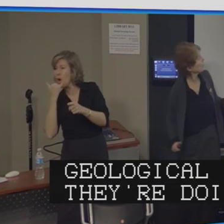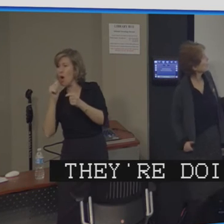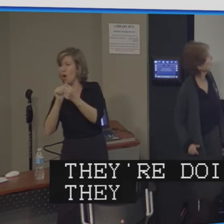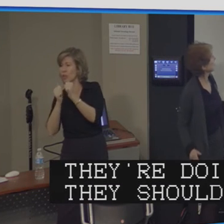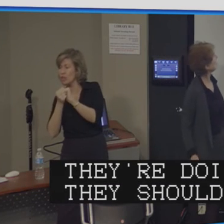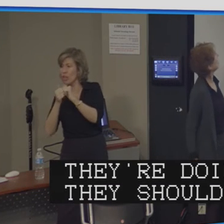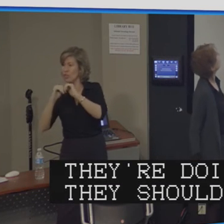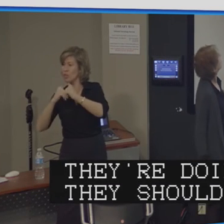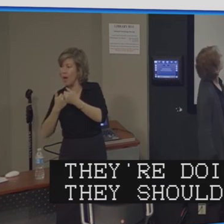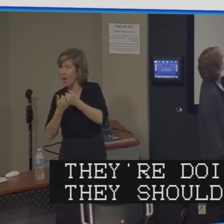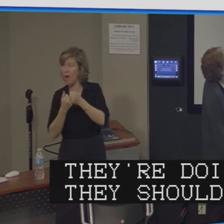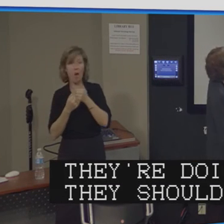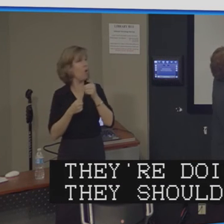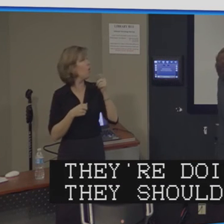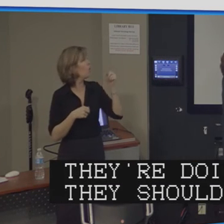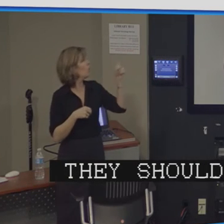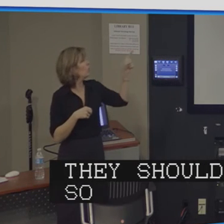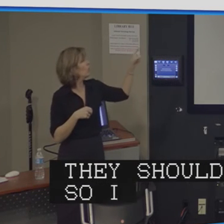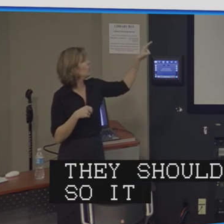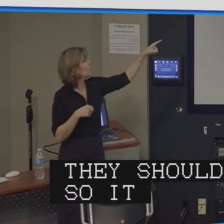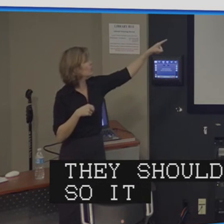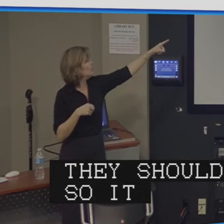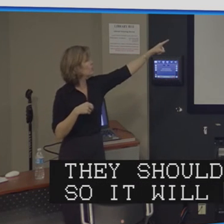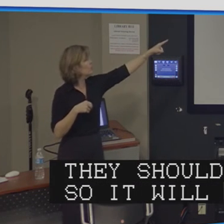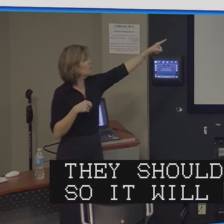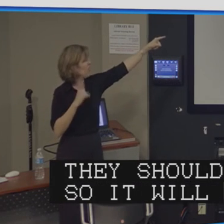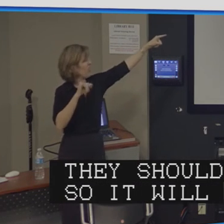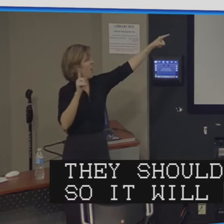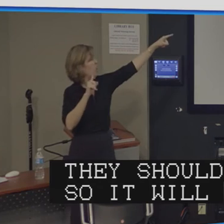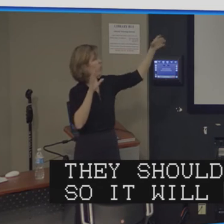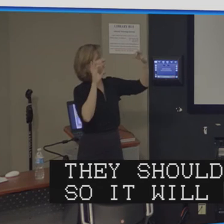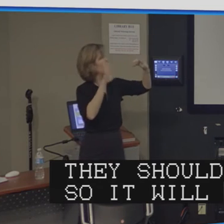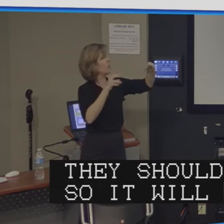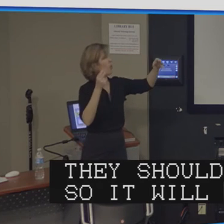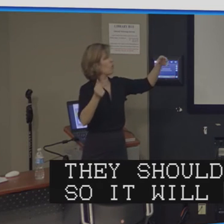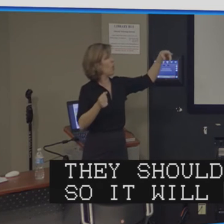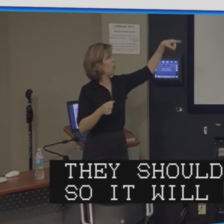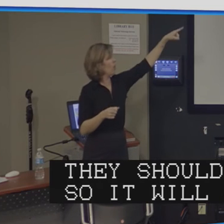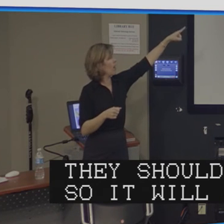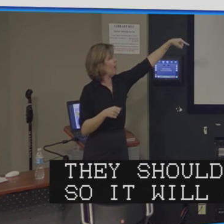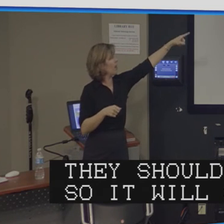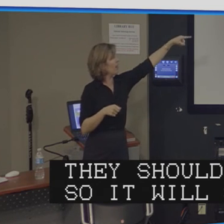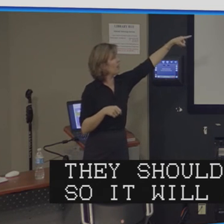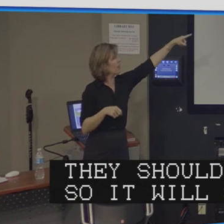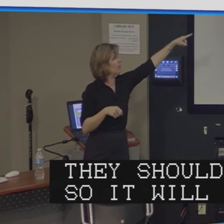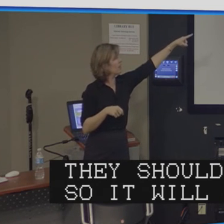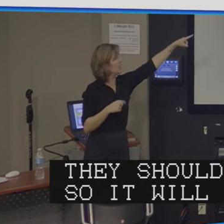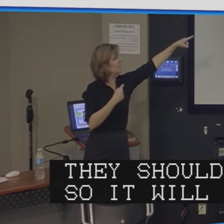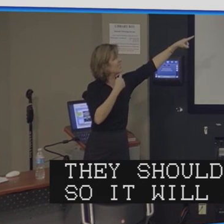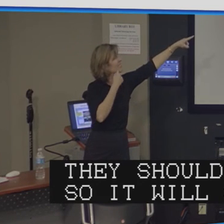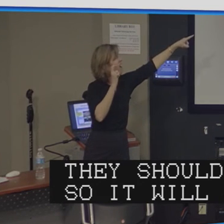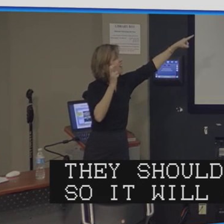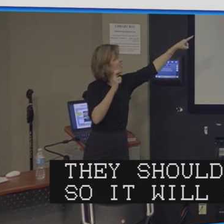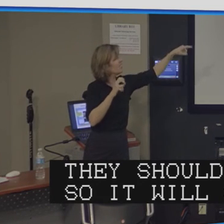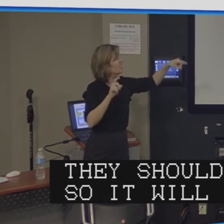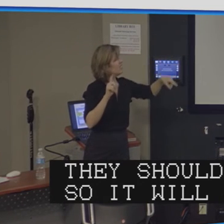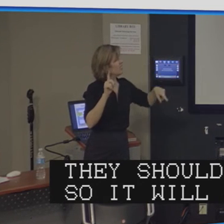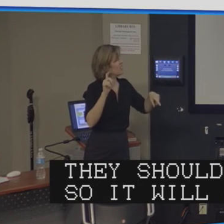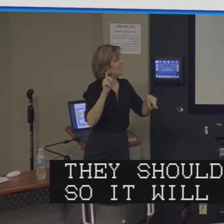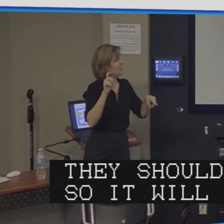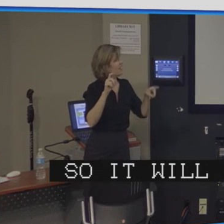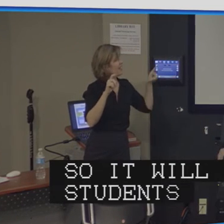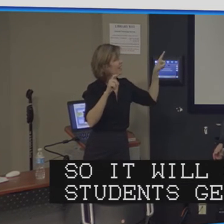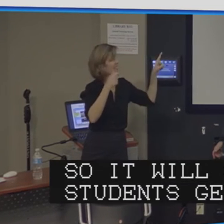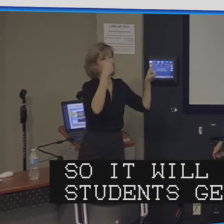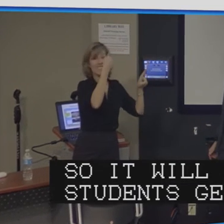So it'll say things like, student gets feedback on demand. This actually says, is this really the